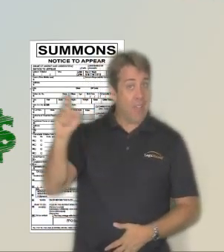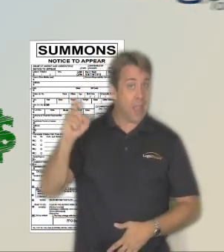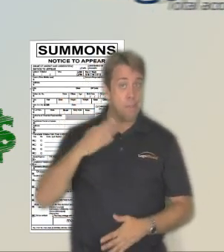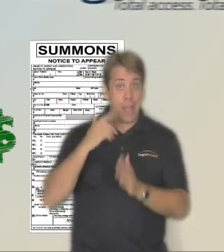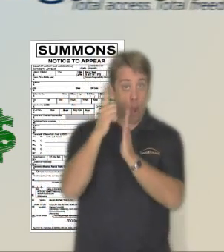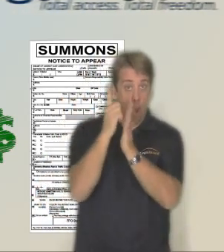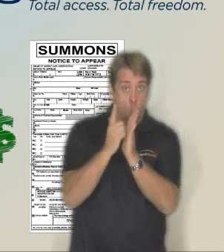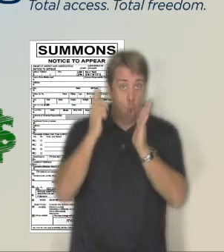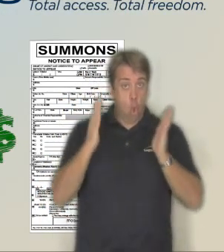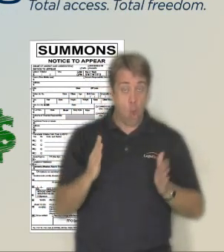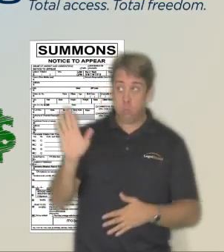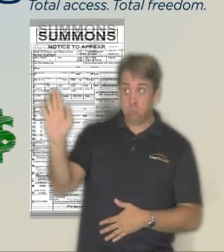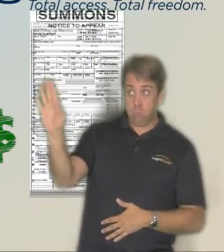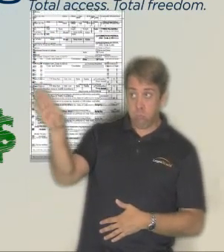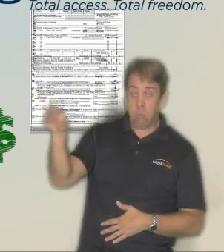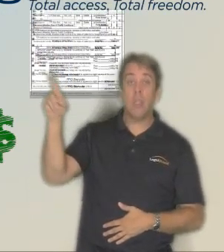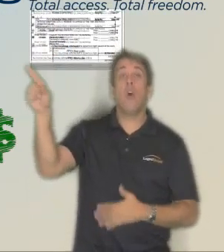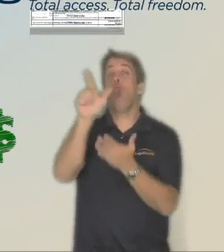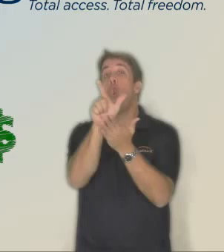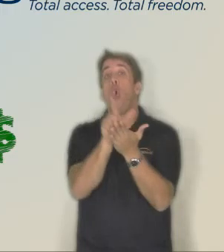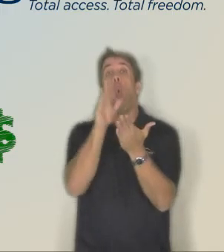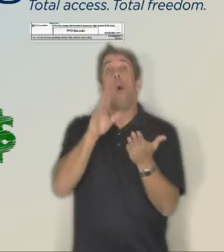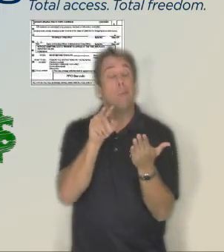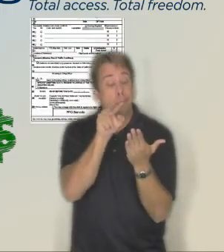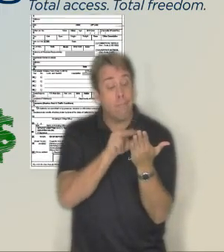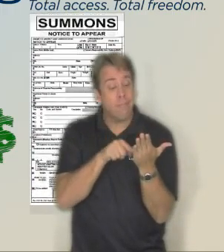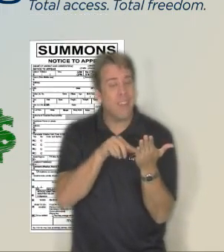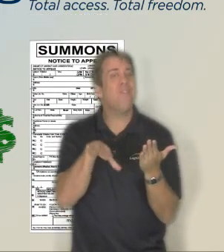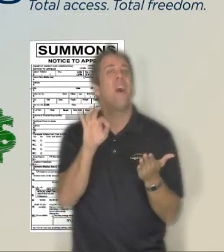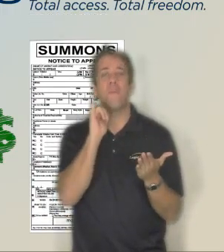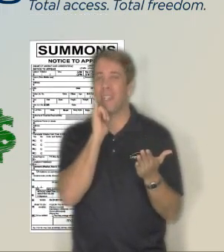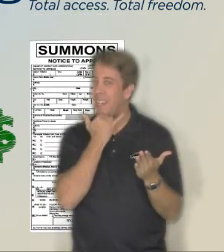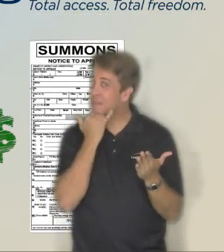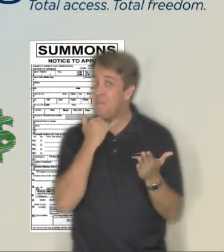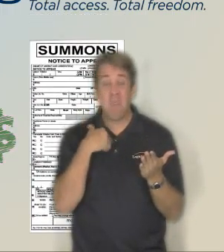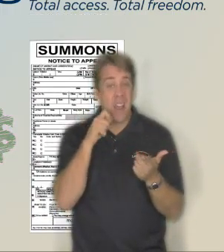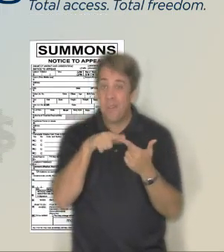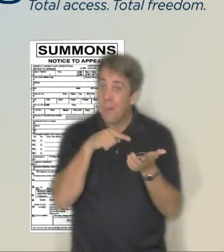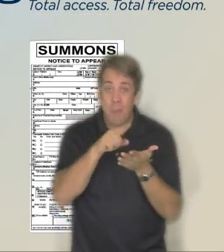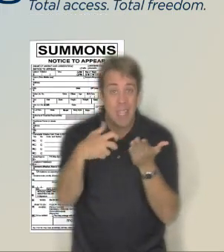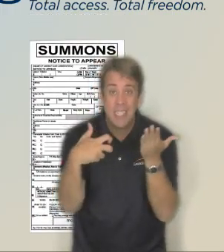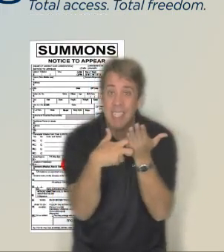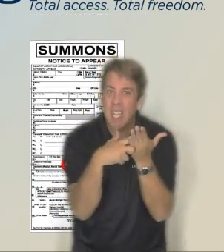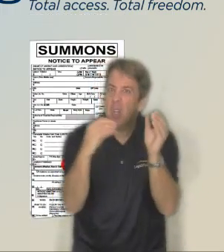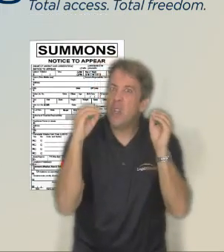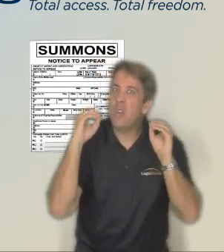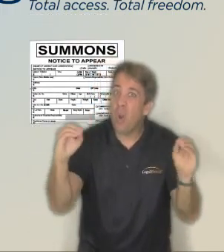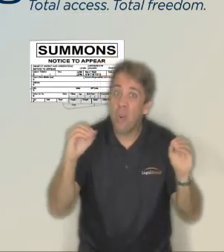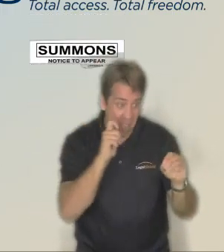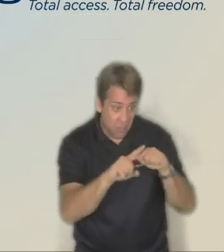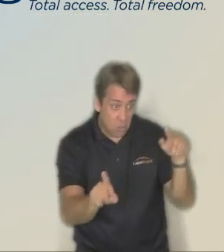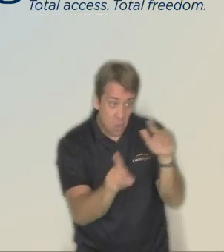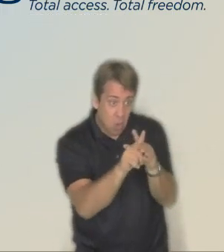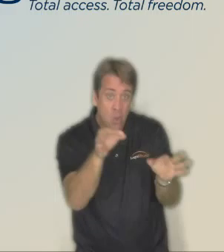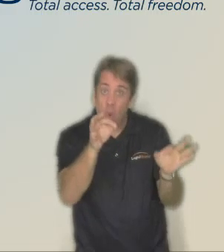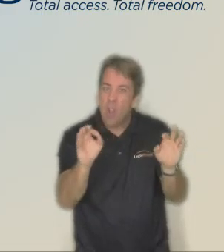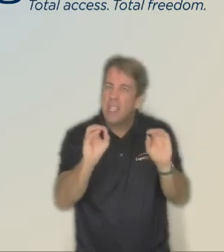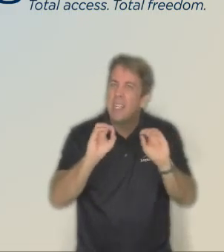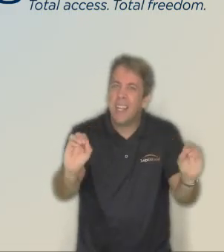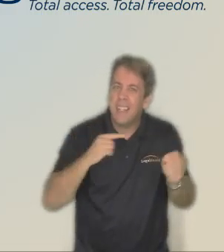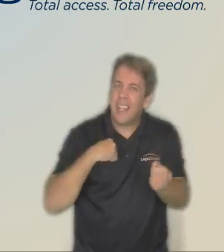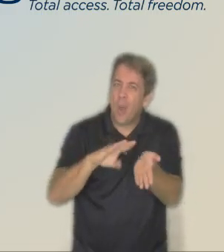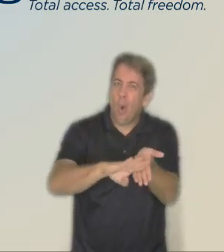my law firm provider in Colorado. My attorney found a mistake. No fine, no points, no court appearance. It